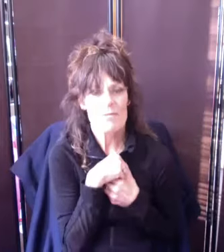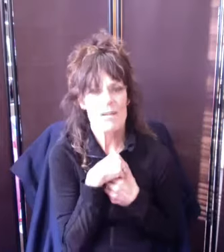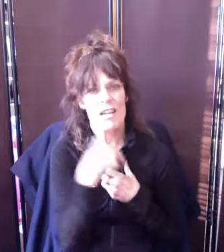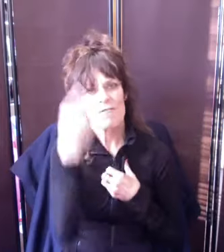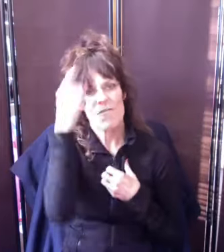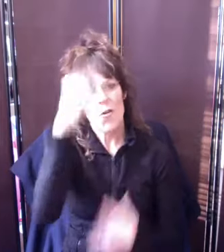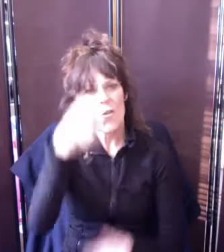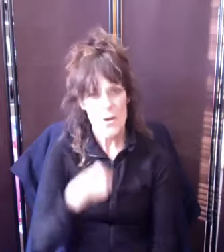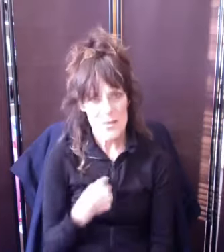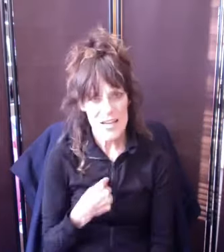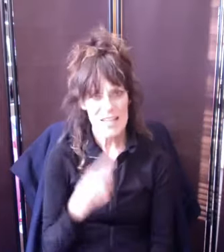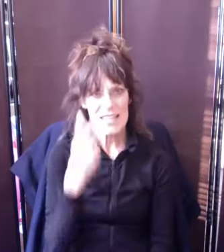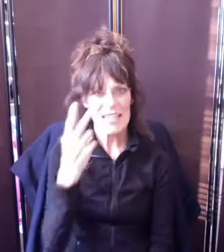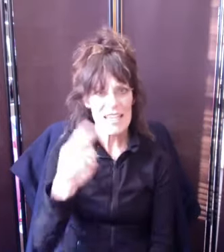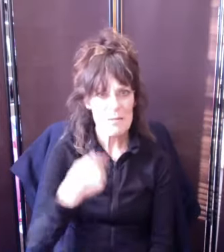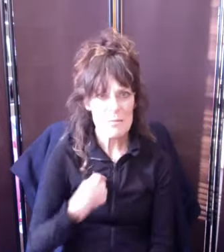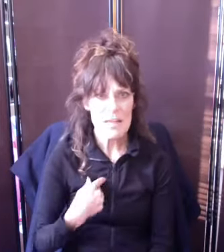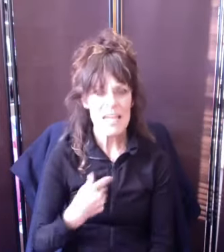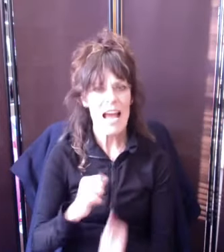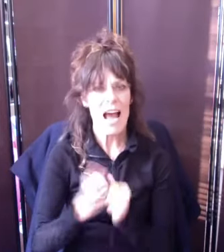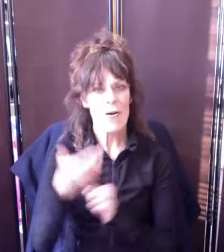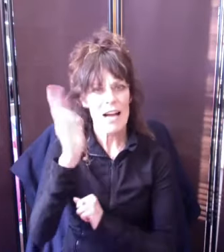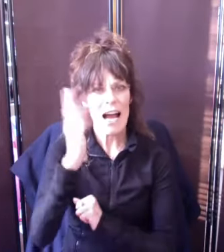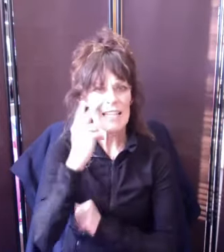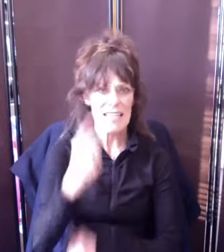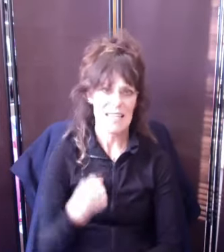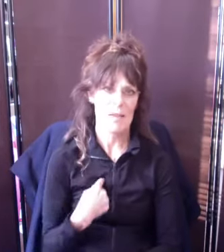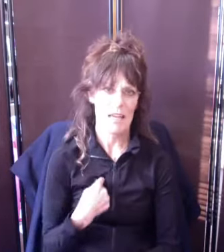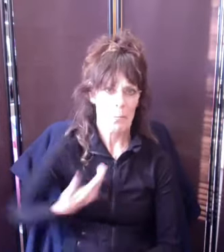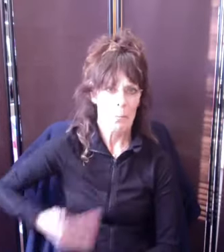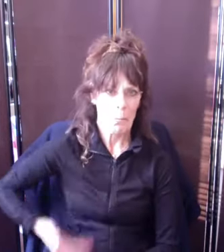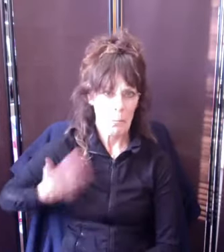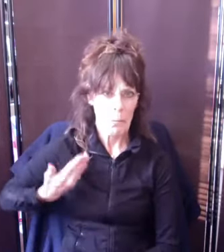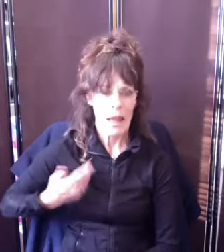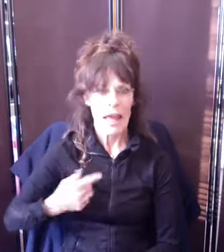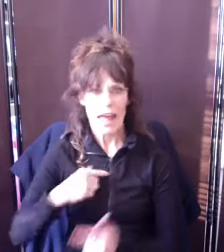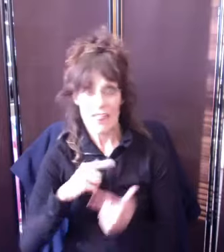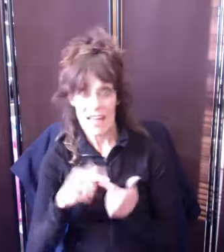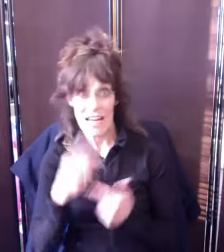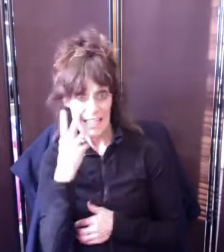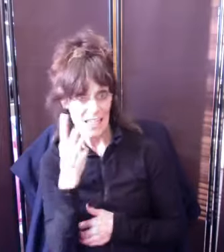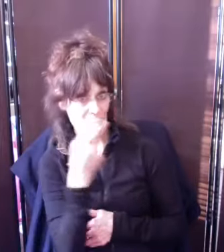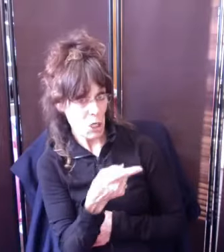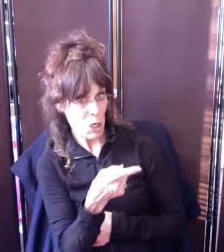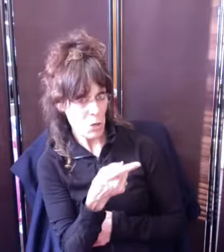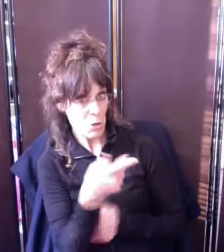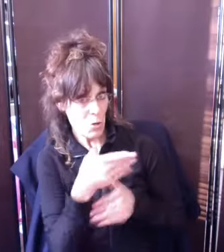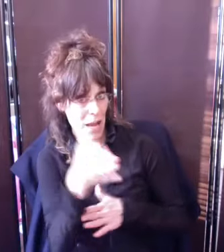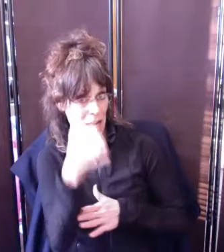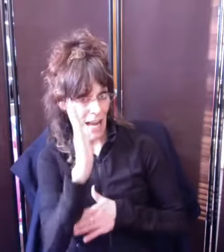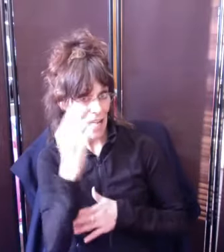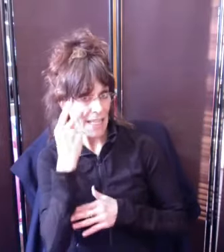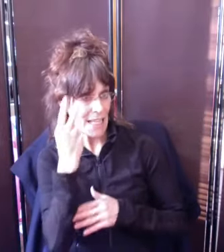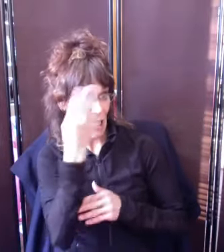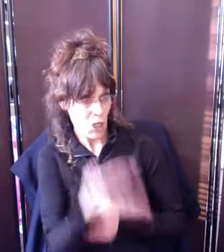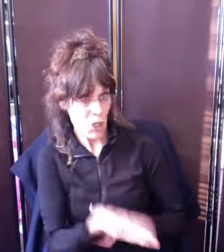to see me as God would see me. And when I start seeing you the way God sees you, and I see me the way God sees me, you don't bother